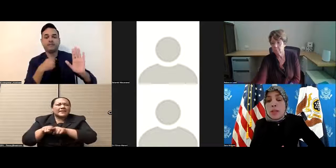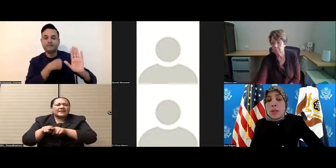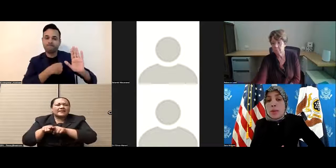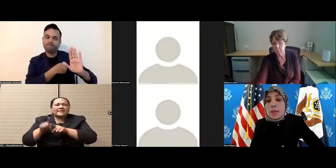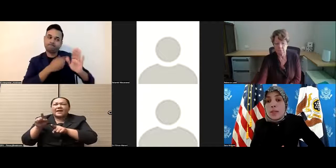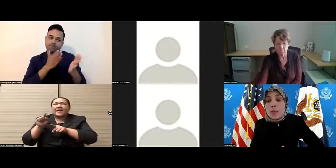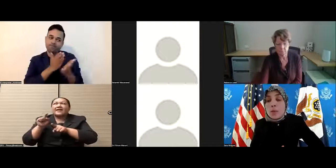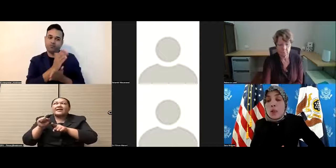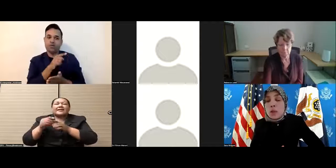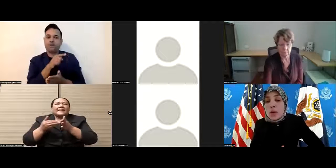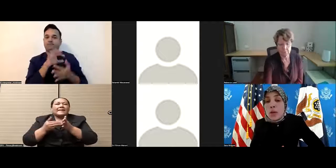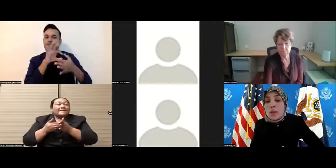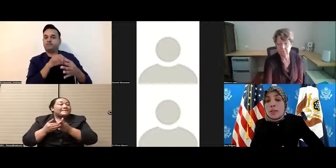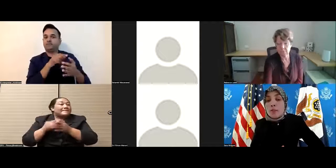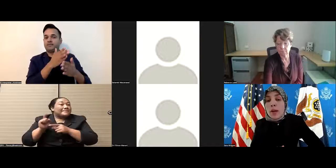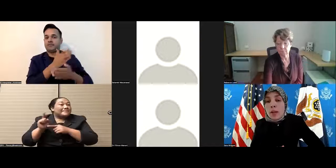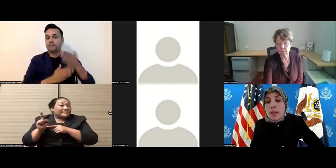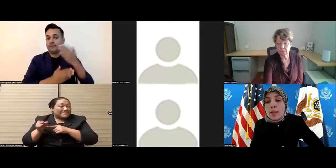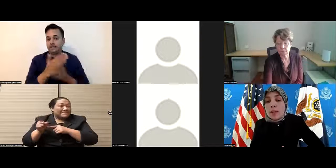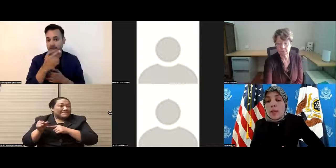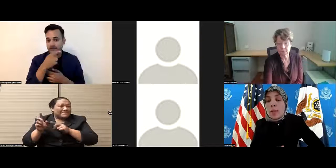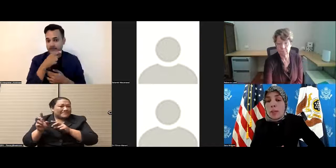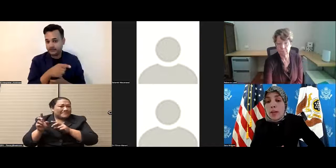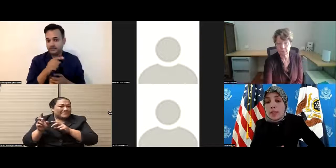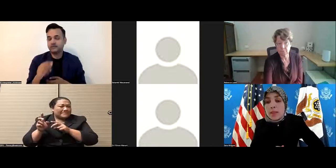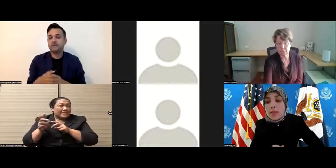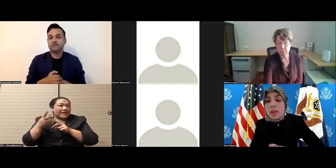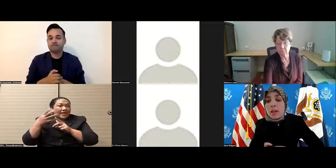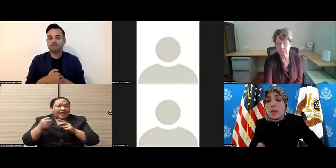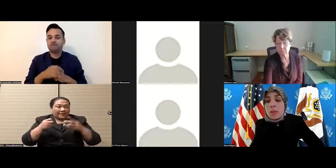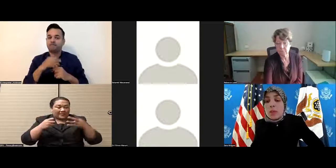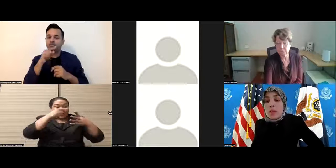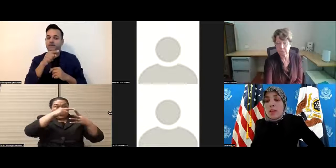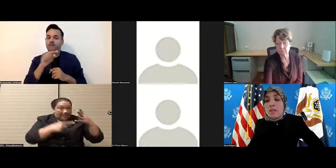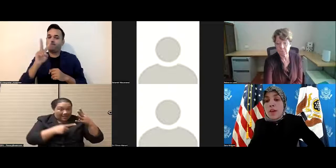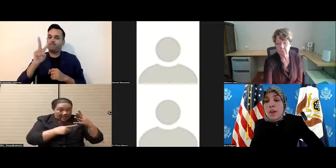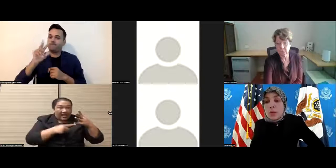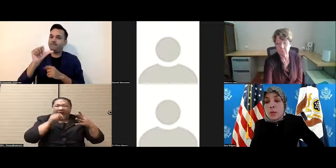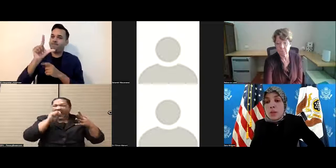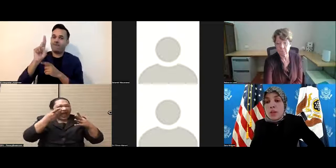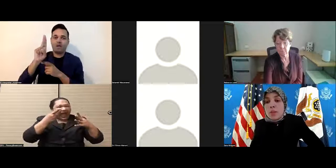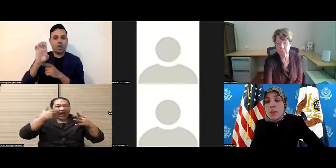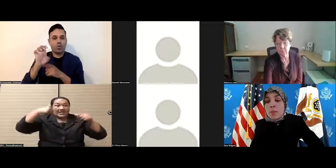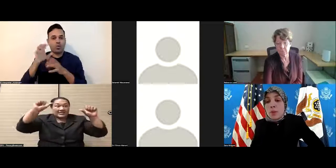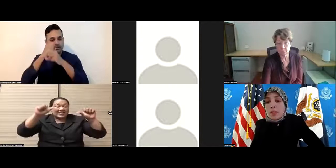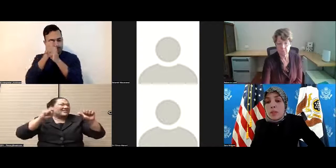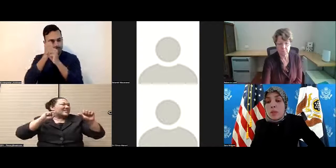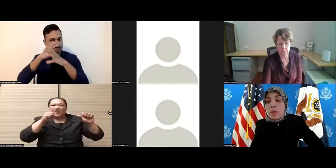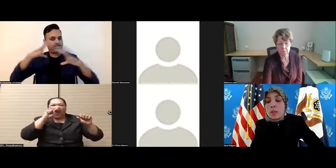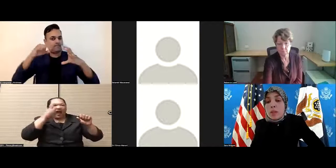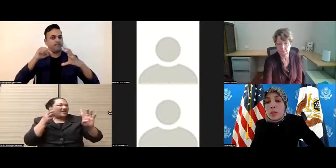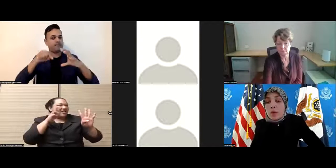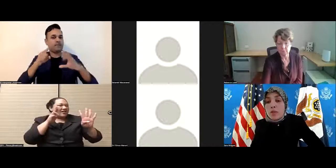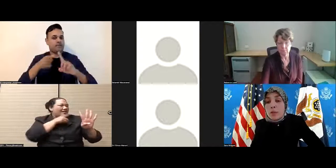prosperity and peace if we do not recognize, embrace, and include the value that persons